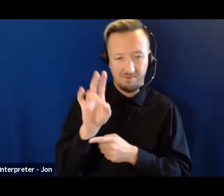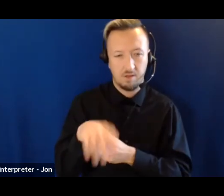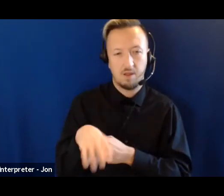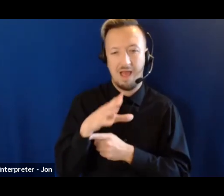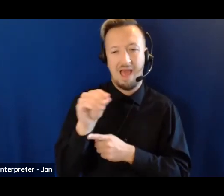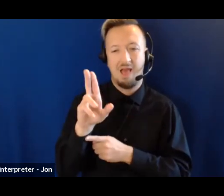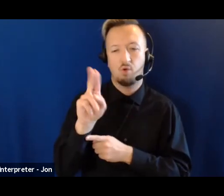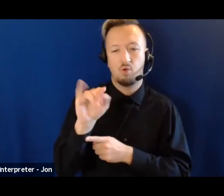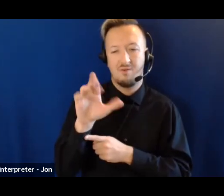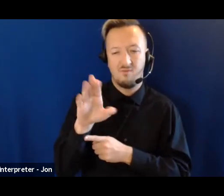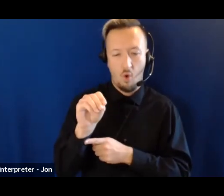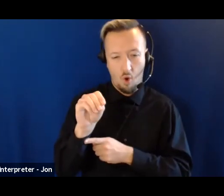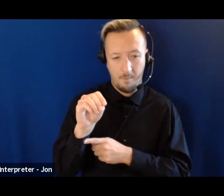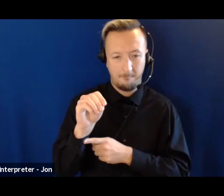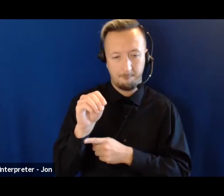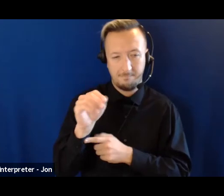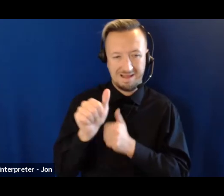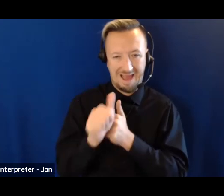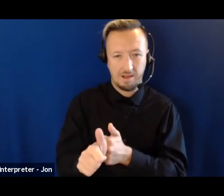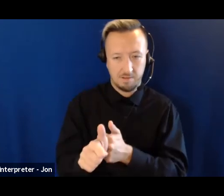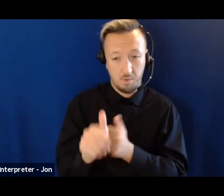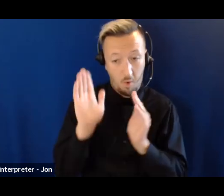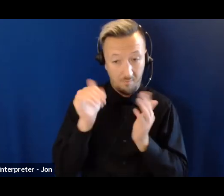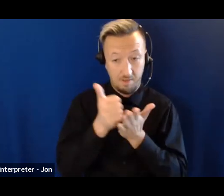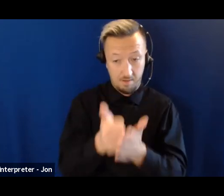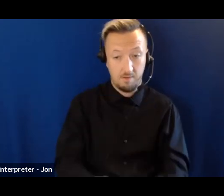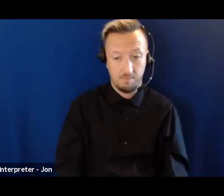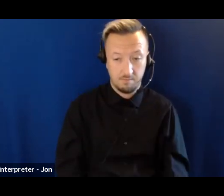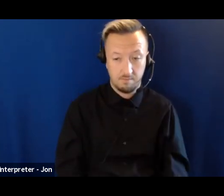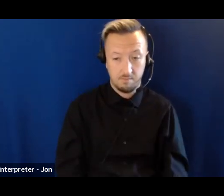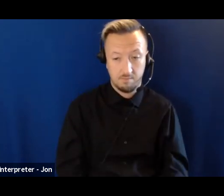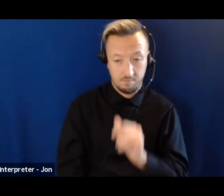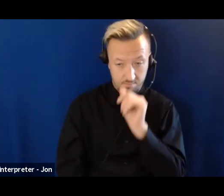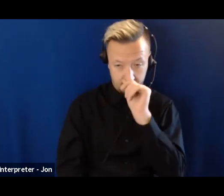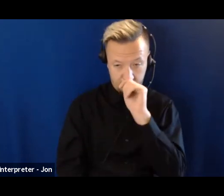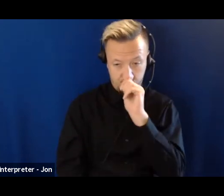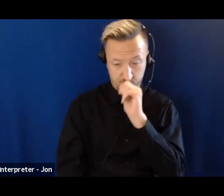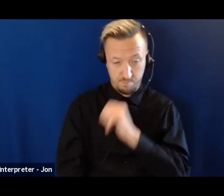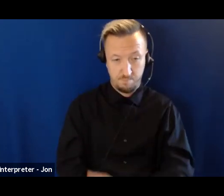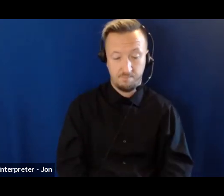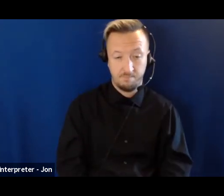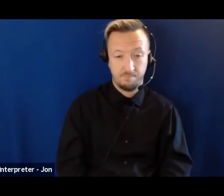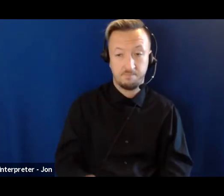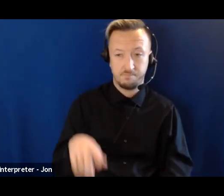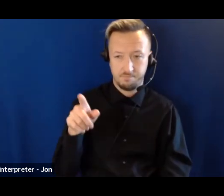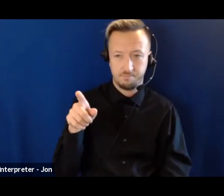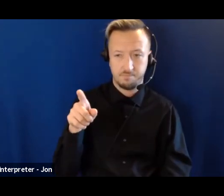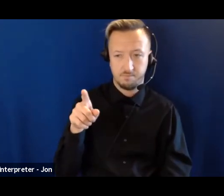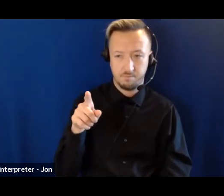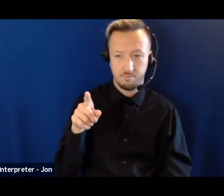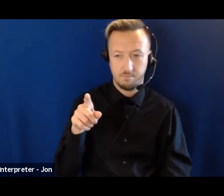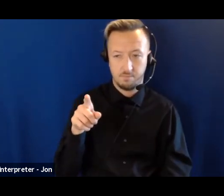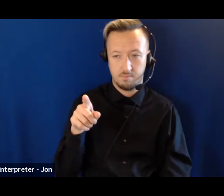uniform guidance on that. And hopefully that'll help. And there is a question. Could you